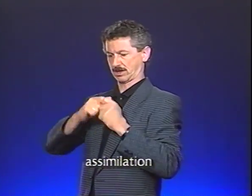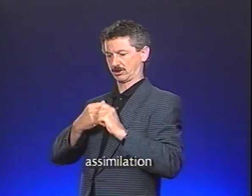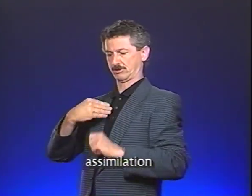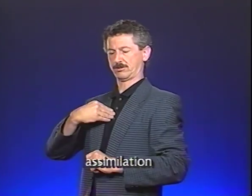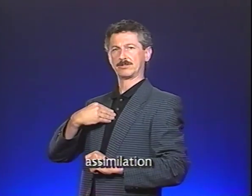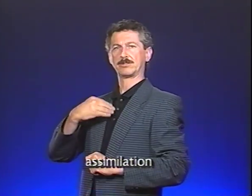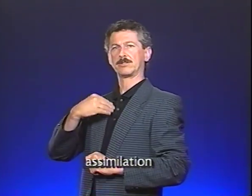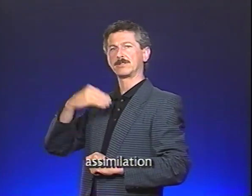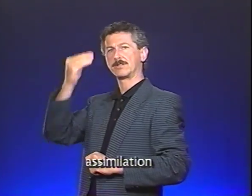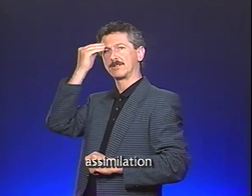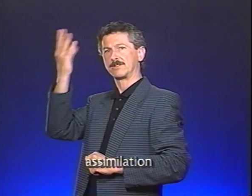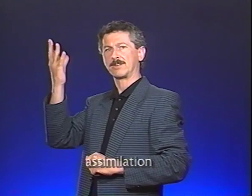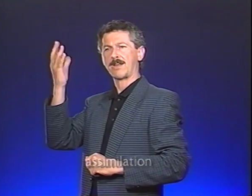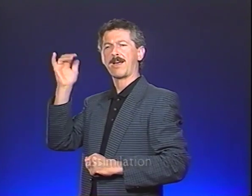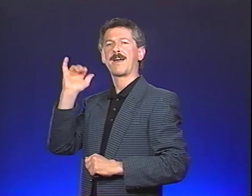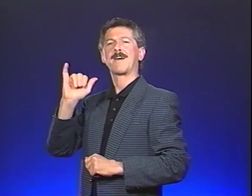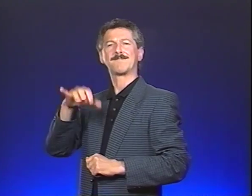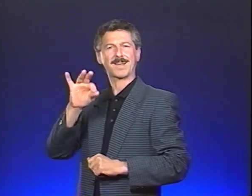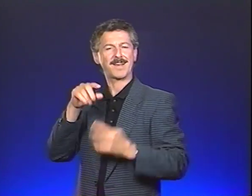in form.